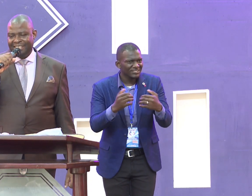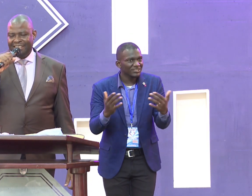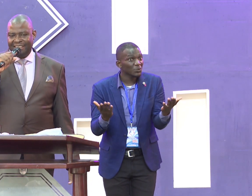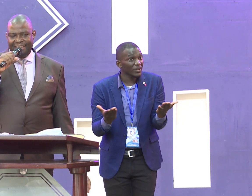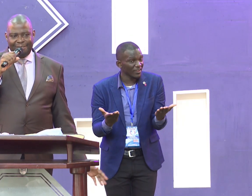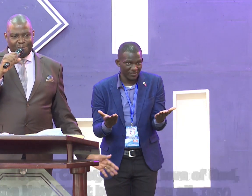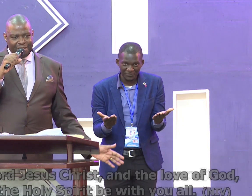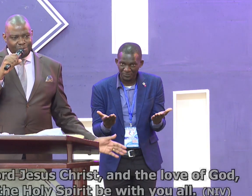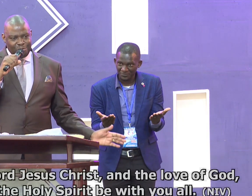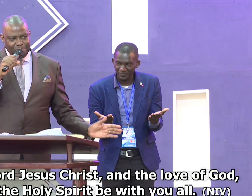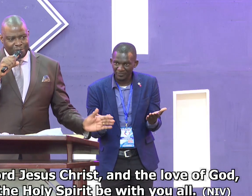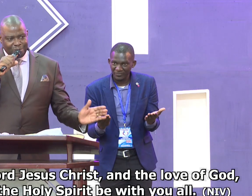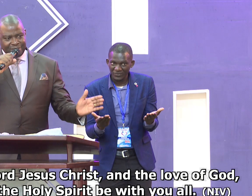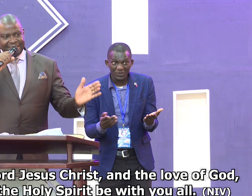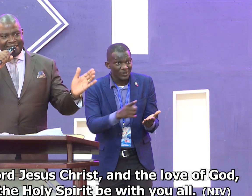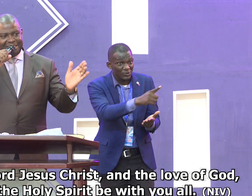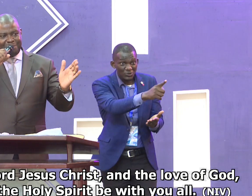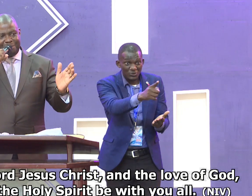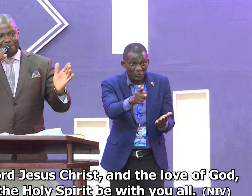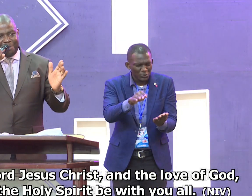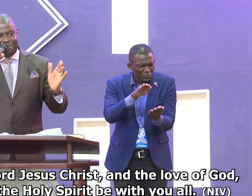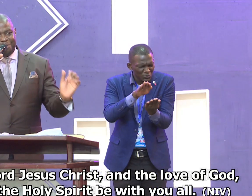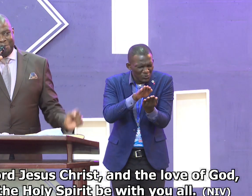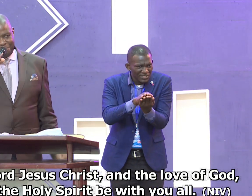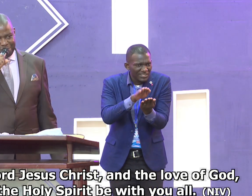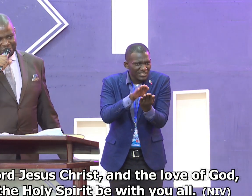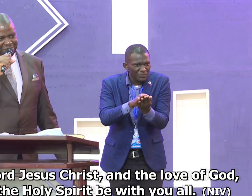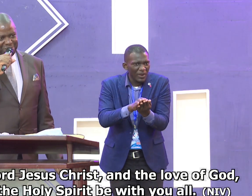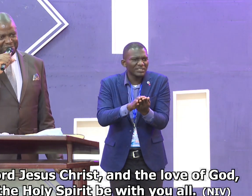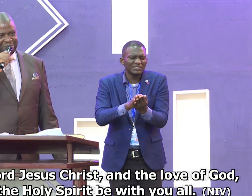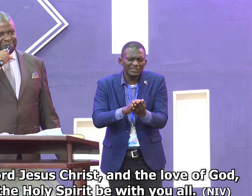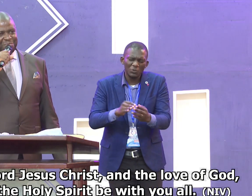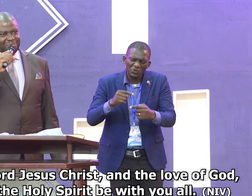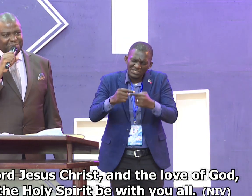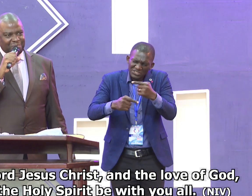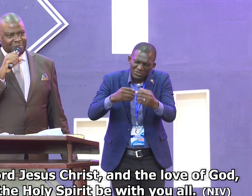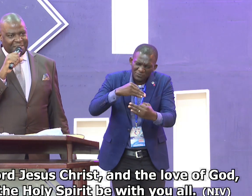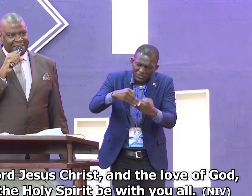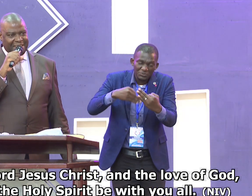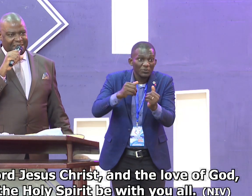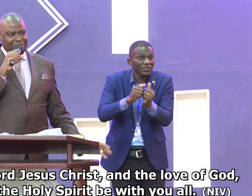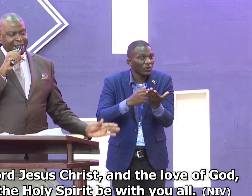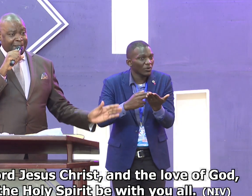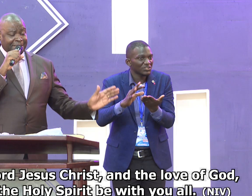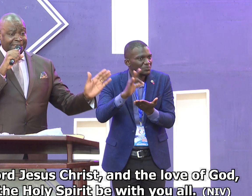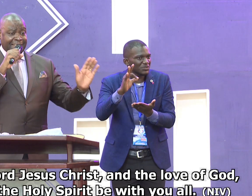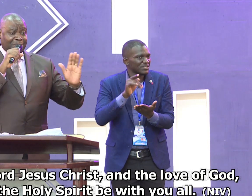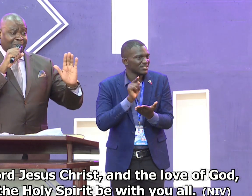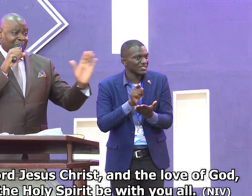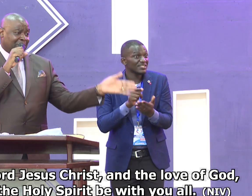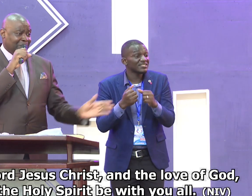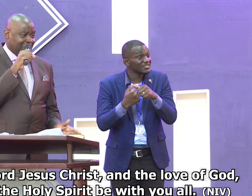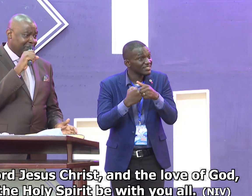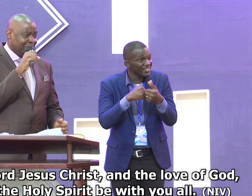the challenge is, kwe kukuuma okussa ekimu n'Omwoyo Omutukuvu, is to maintain or keep the fellowship with the Holy